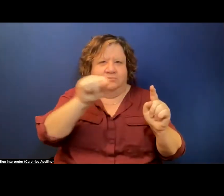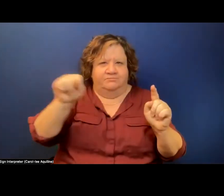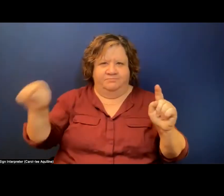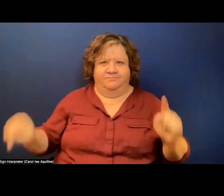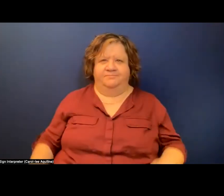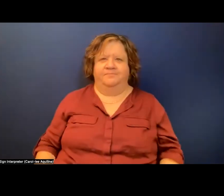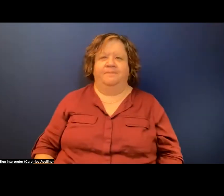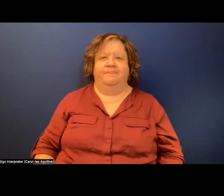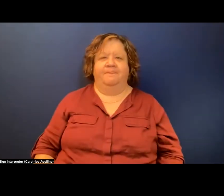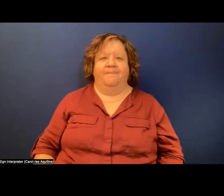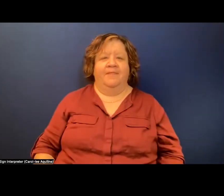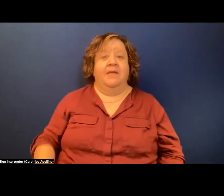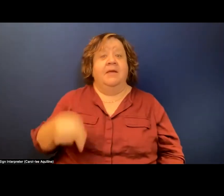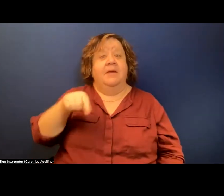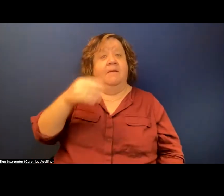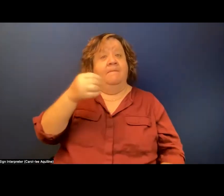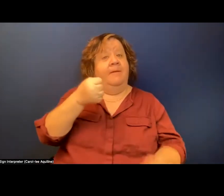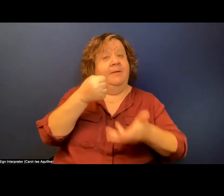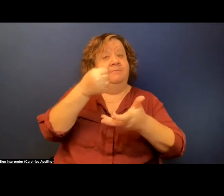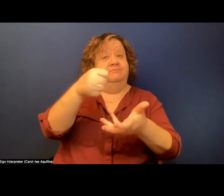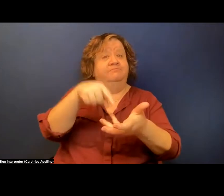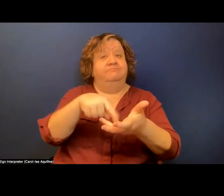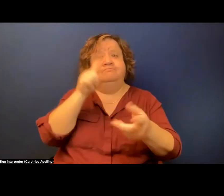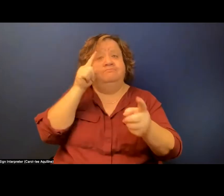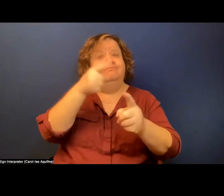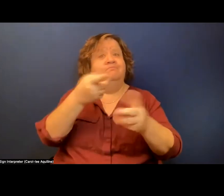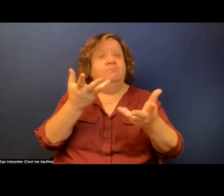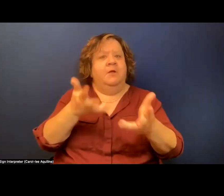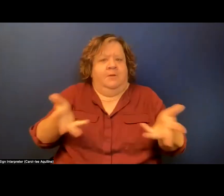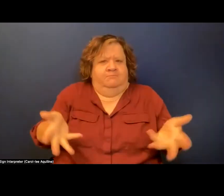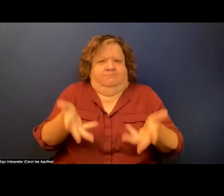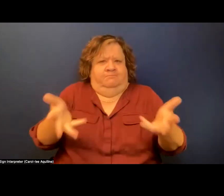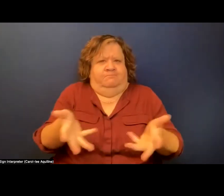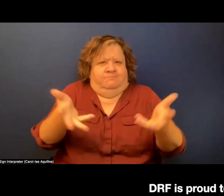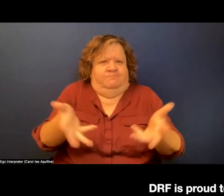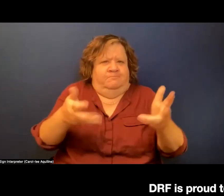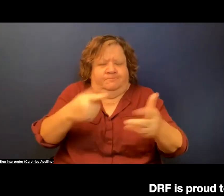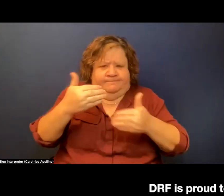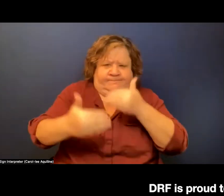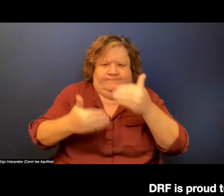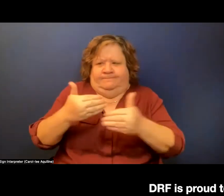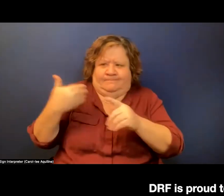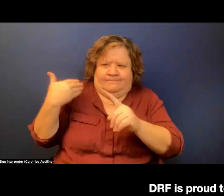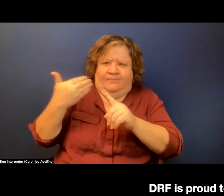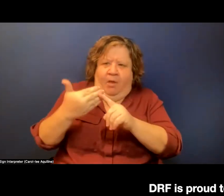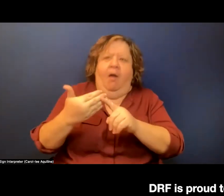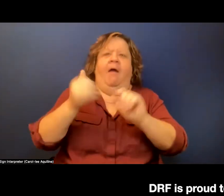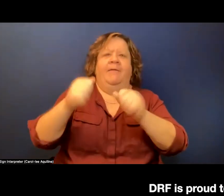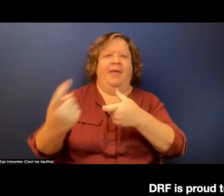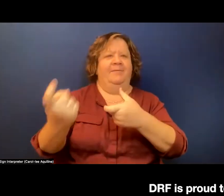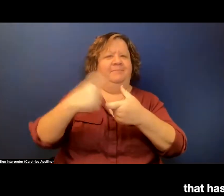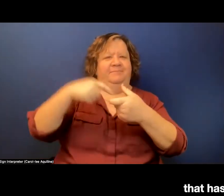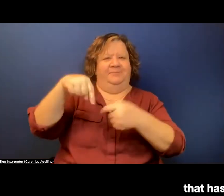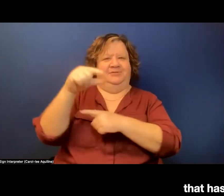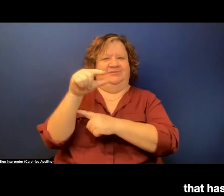GDS 22, which we are now, which is now going on at the moment. DRF is proud to